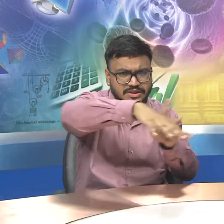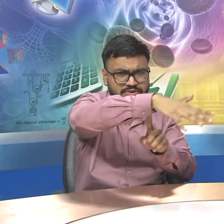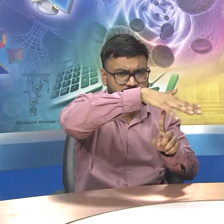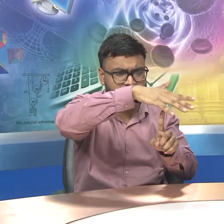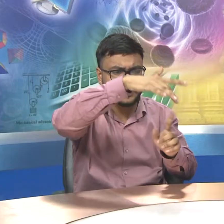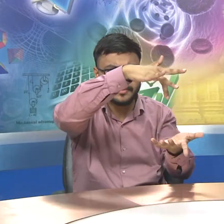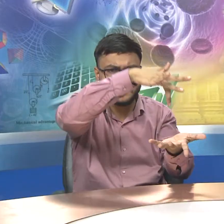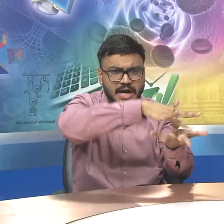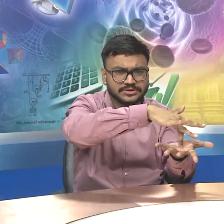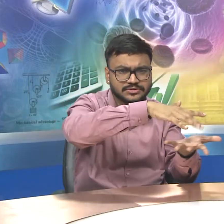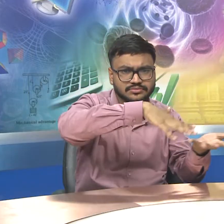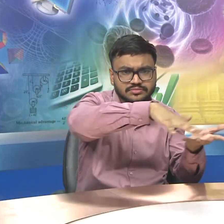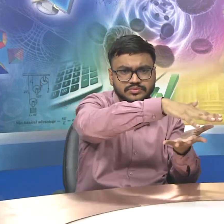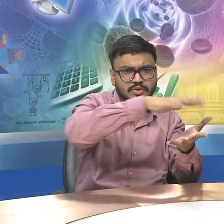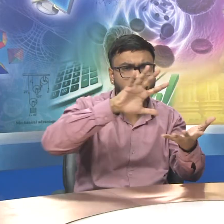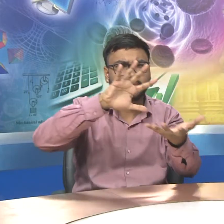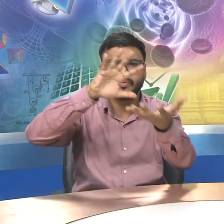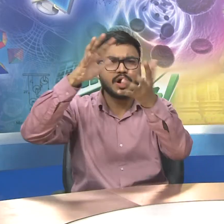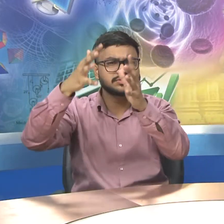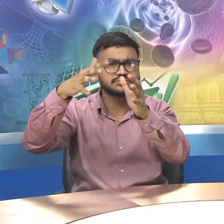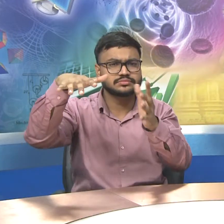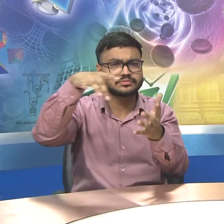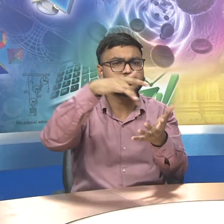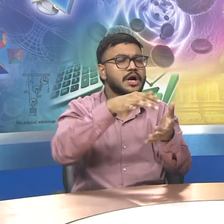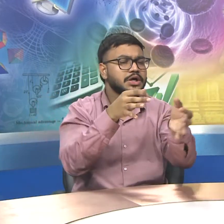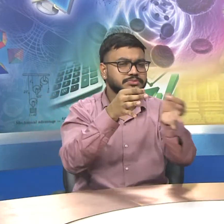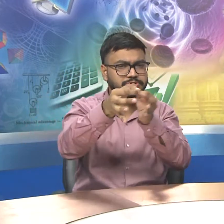a sign for the specific concept.